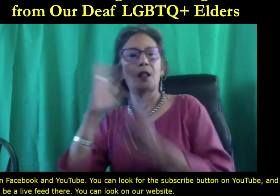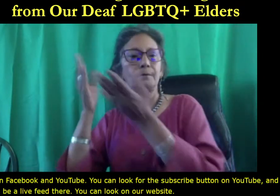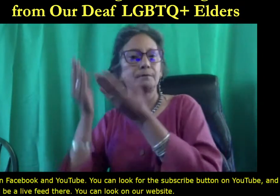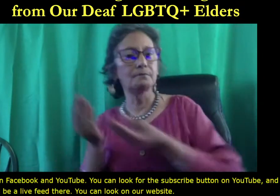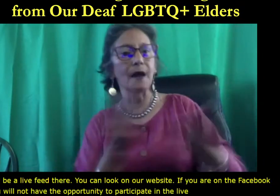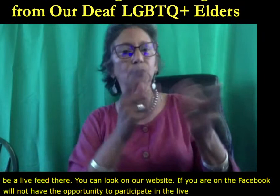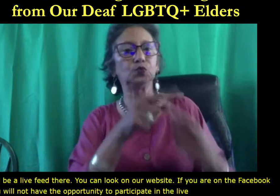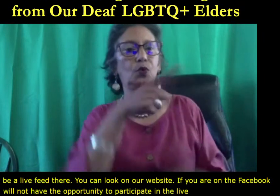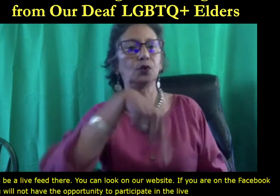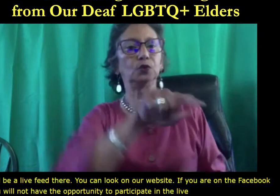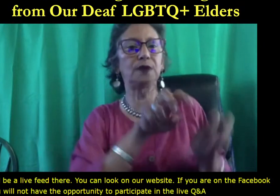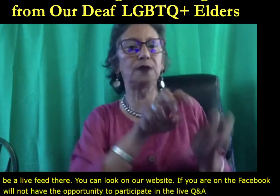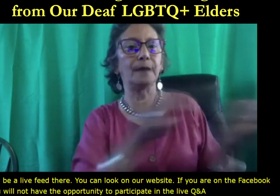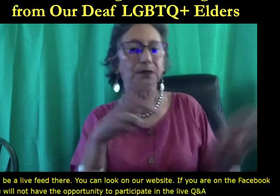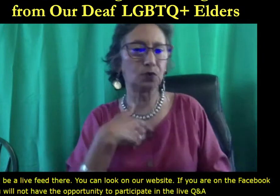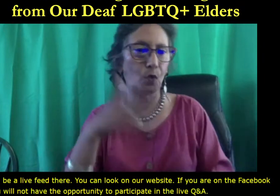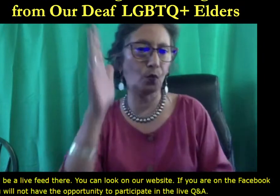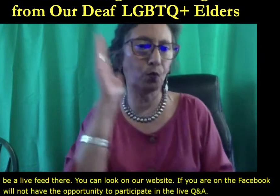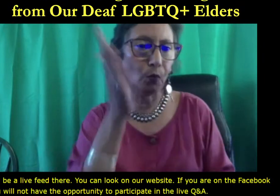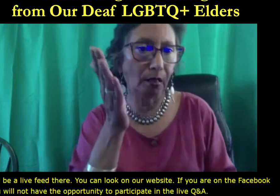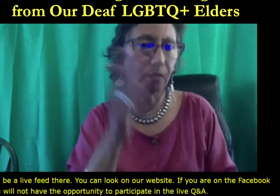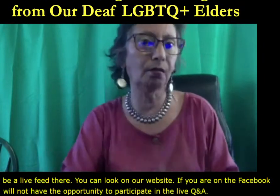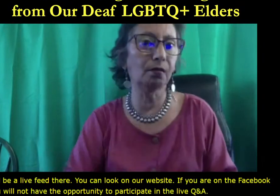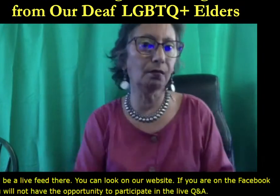write comments on the facebook